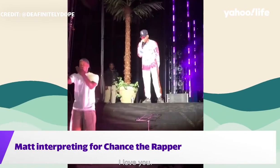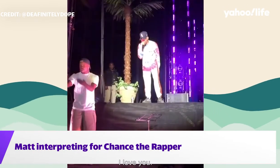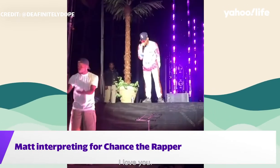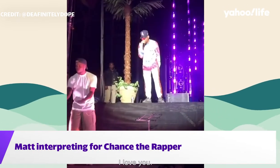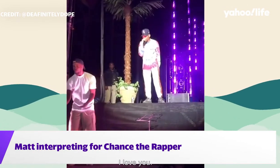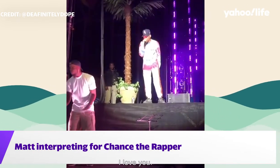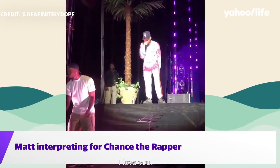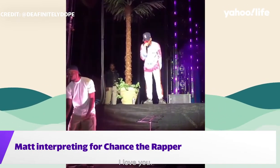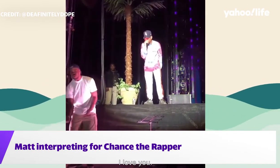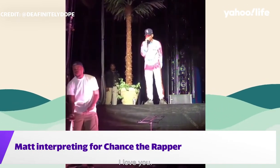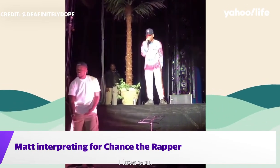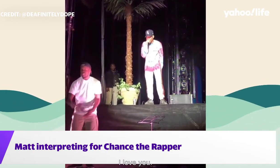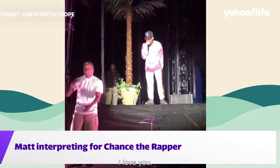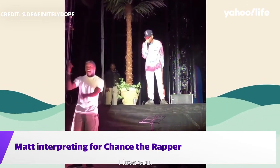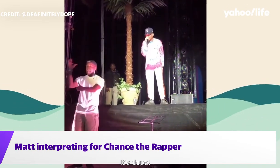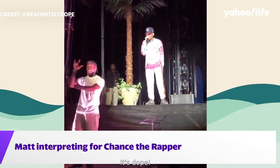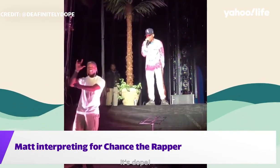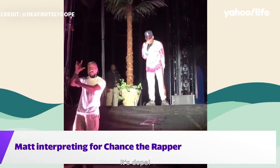you. It's